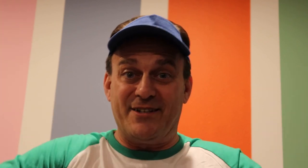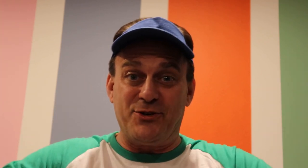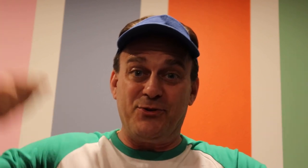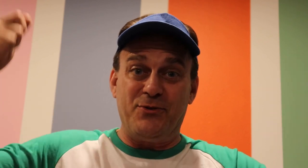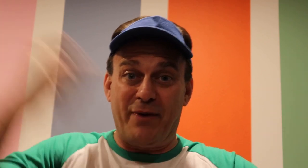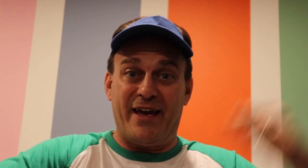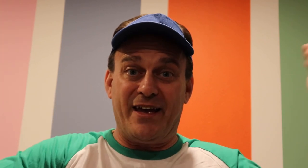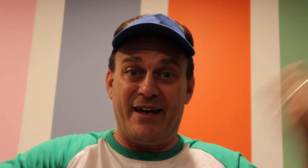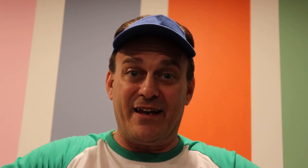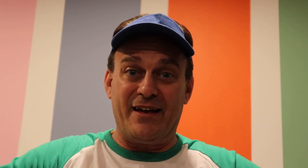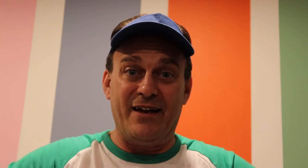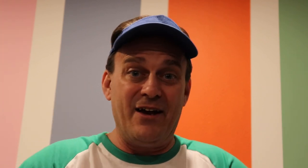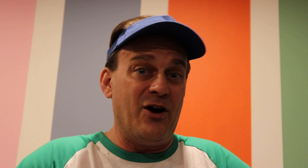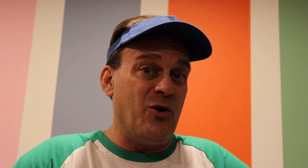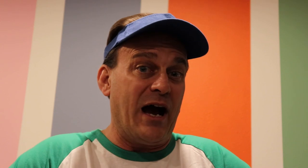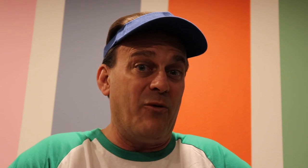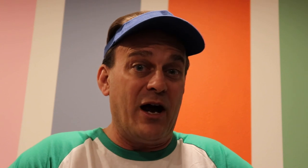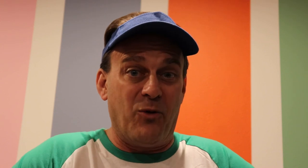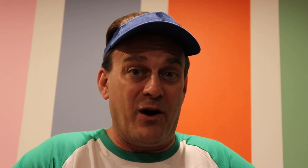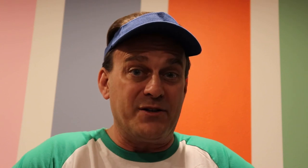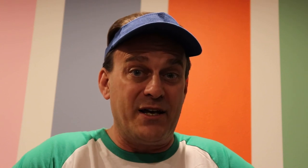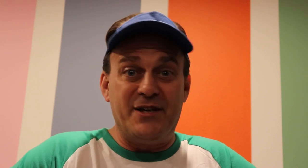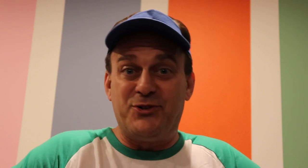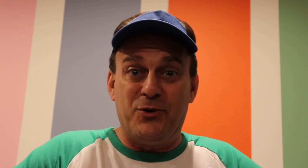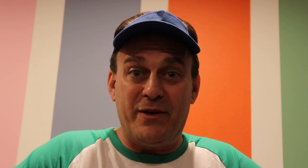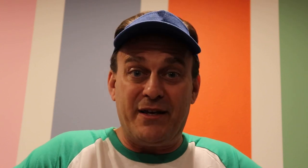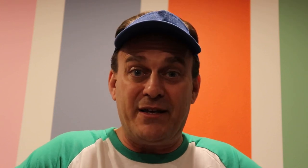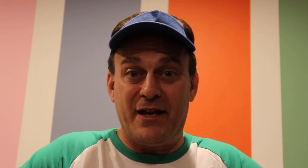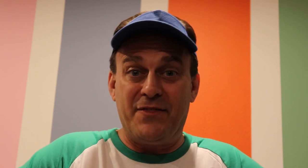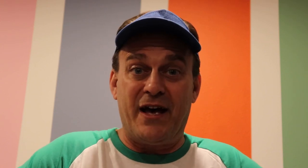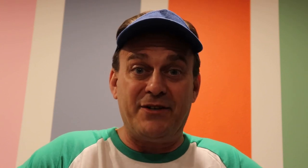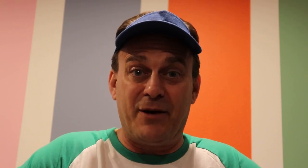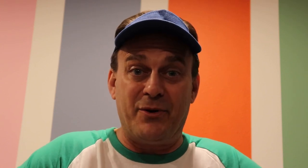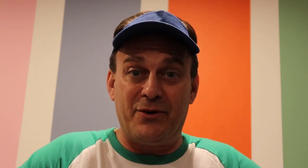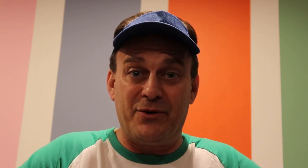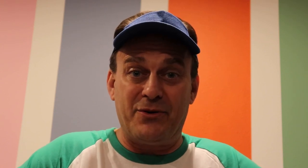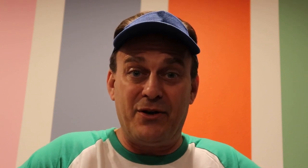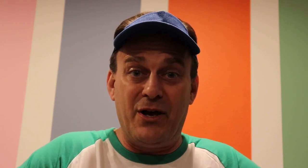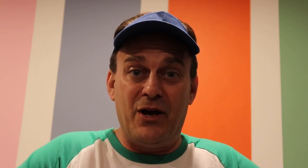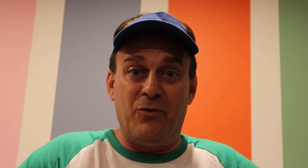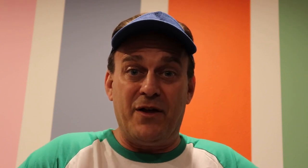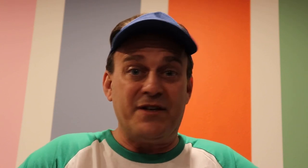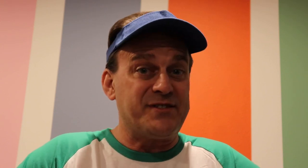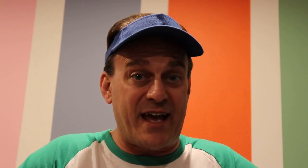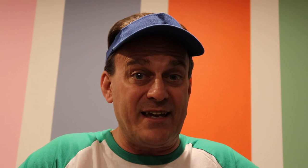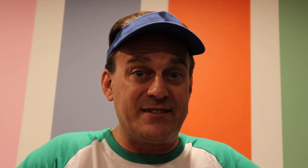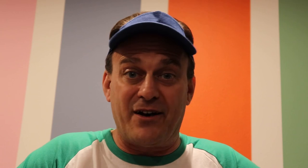to bang, oh, how I want to be in that number. When the saints